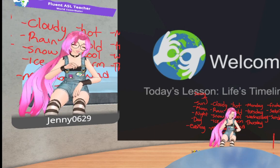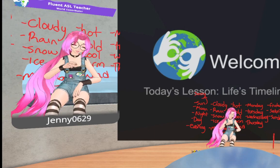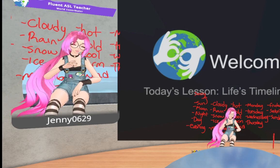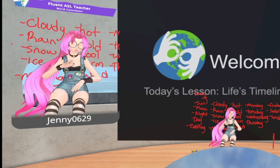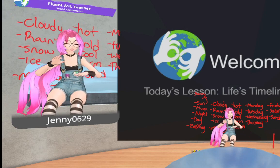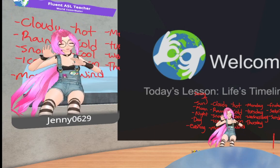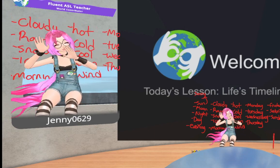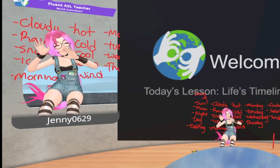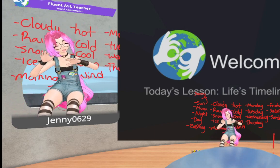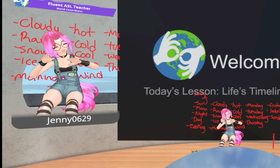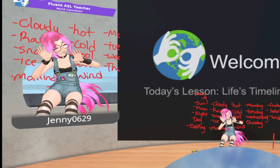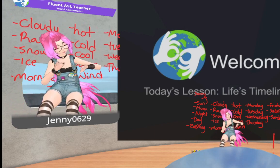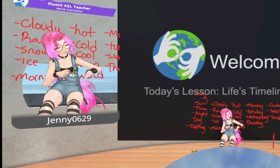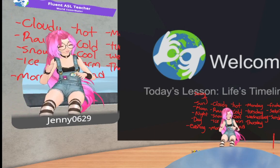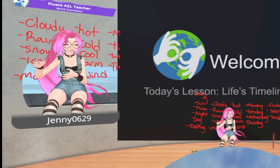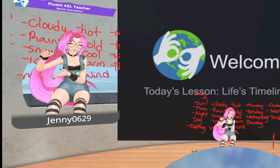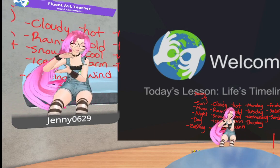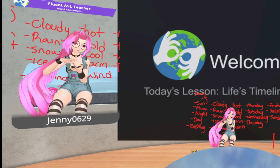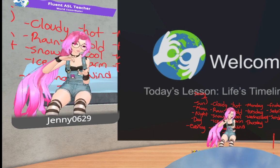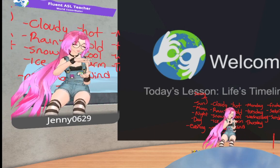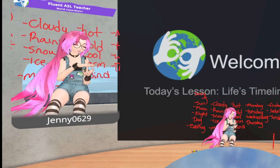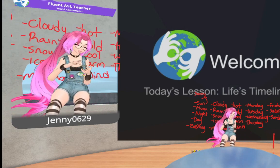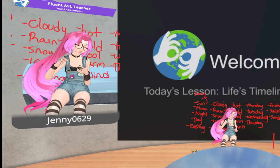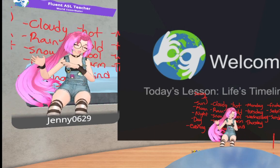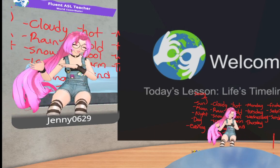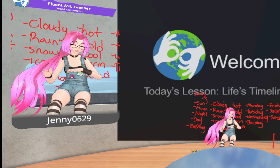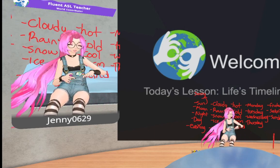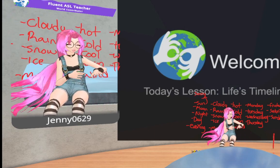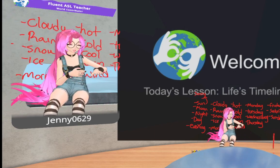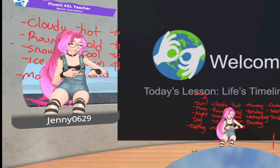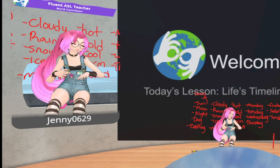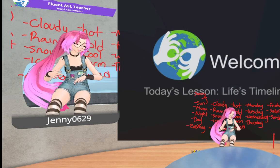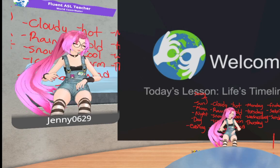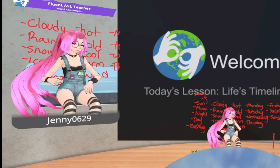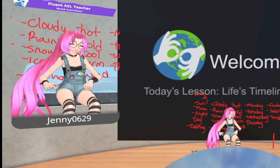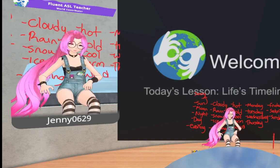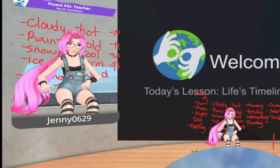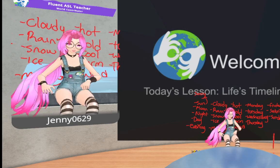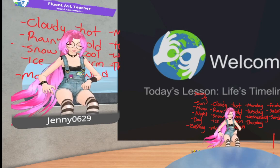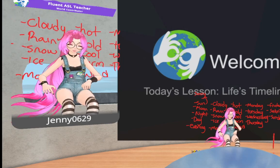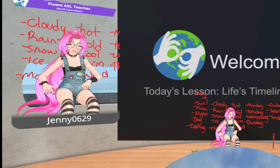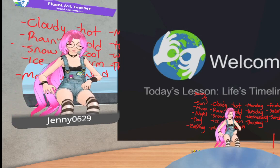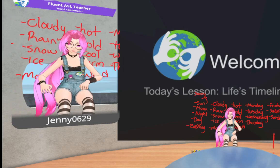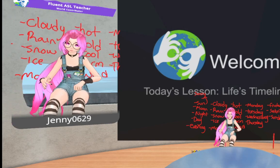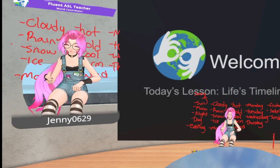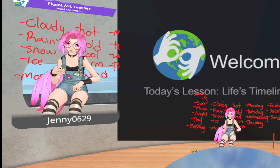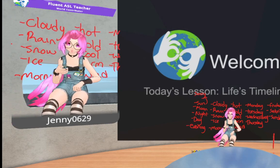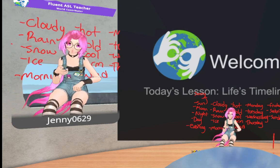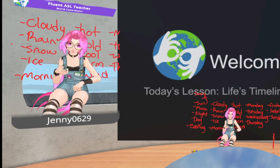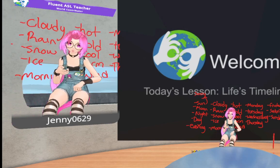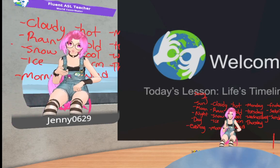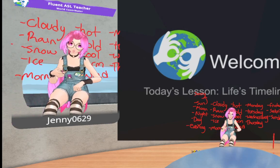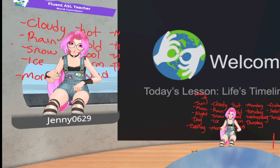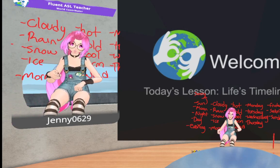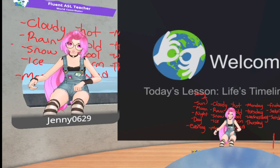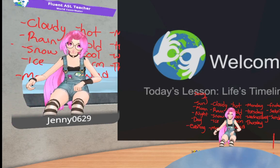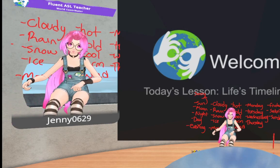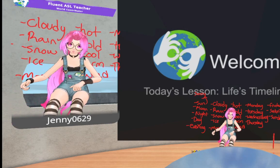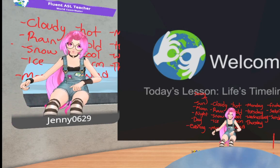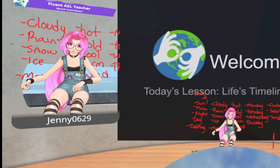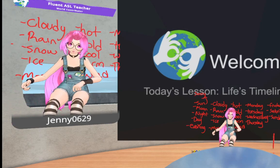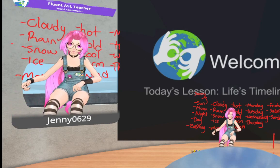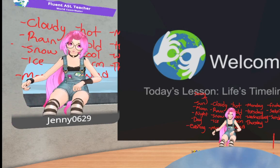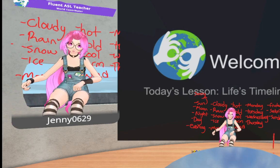people fingerspell. I'd see like rain and clouds coming in. Oh, what did Crow